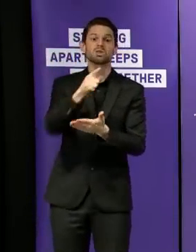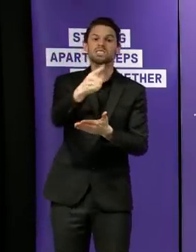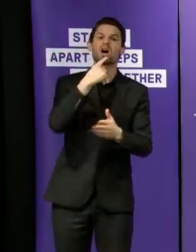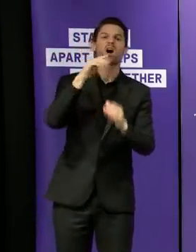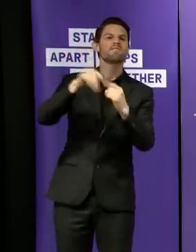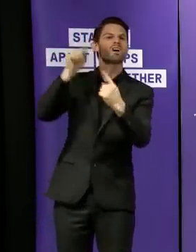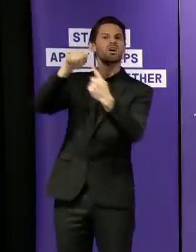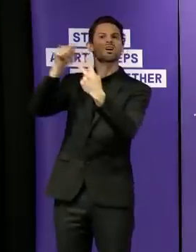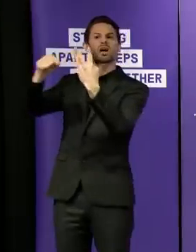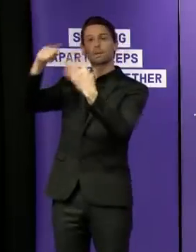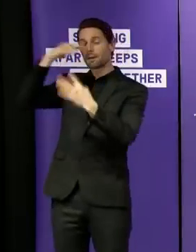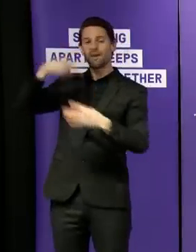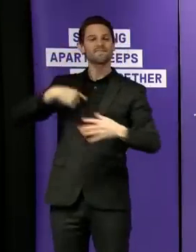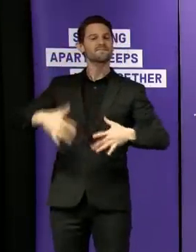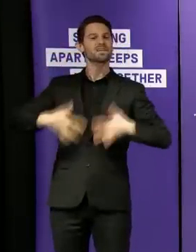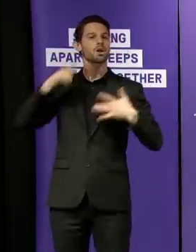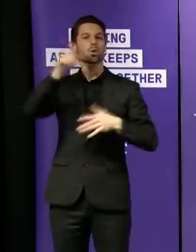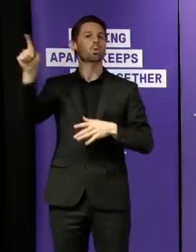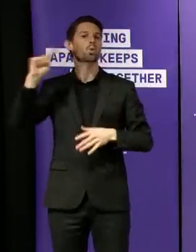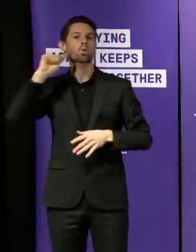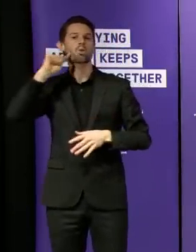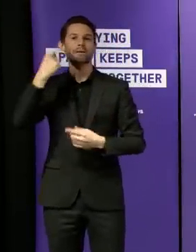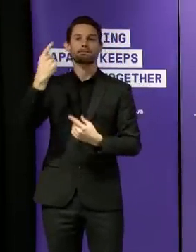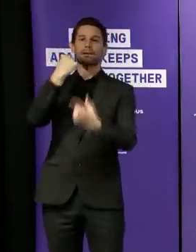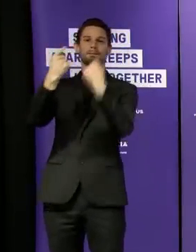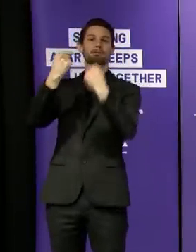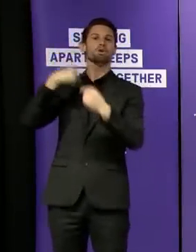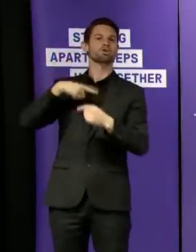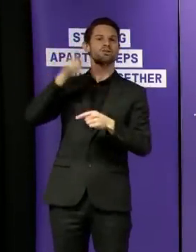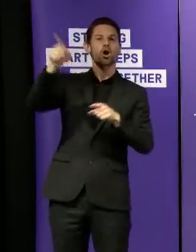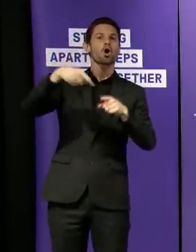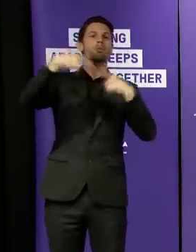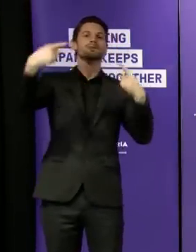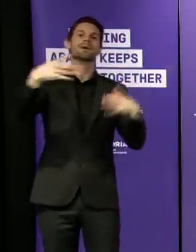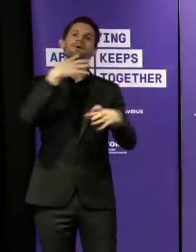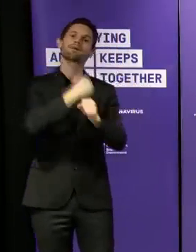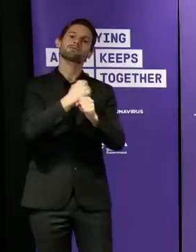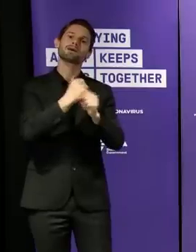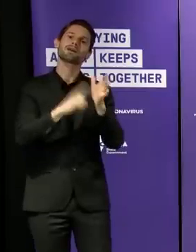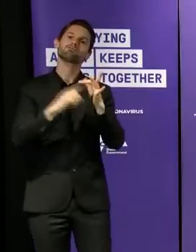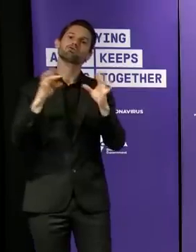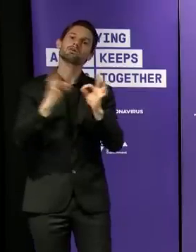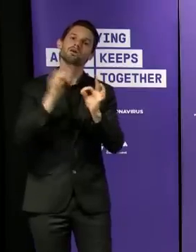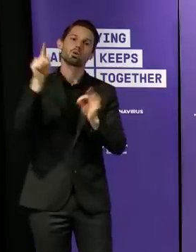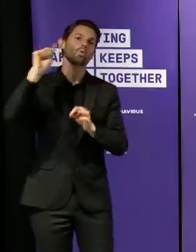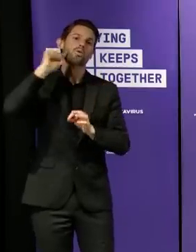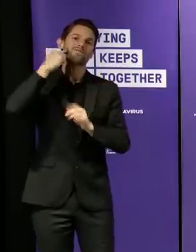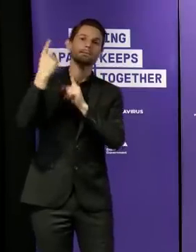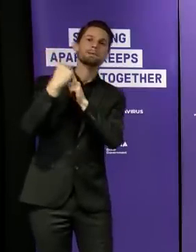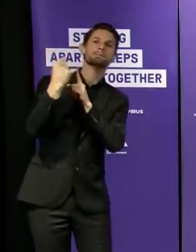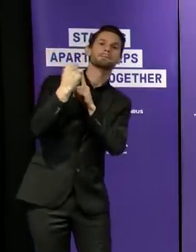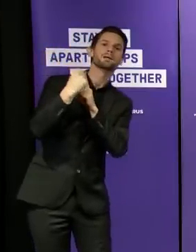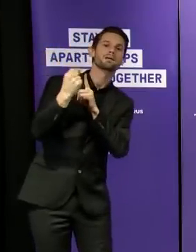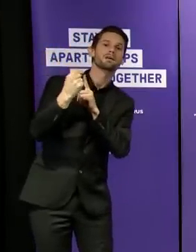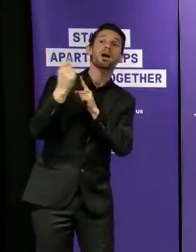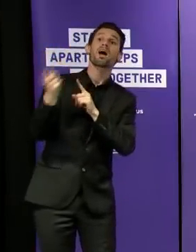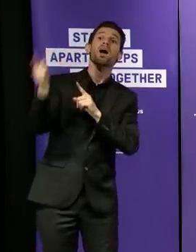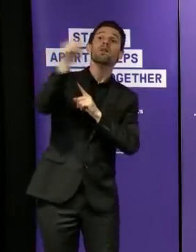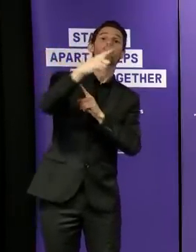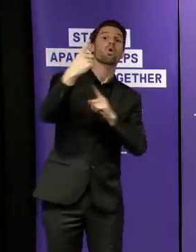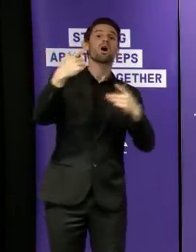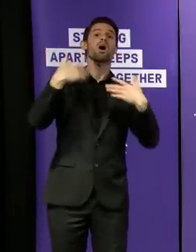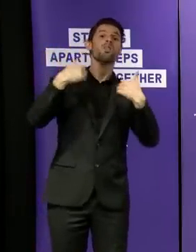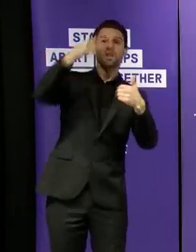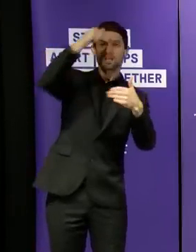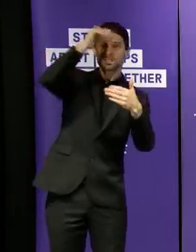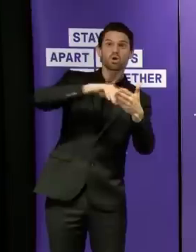I think there are some political opinions in there, and I think there are some epidemiological opinions in there, and ultimately the